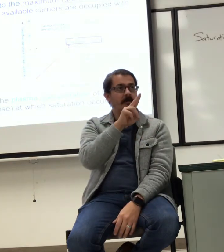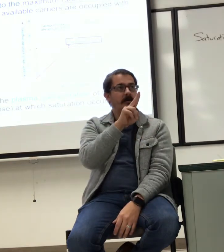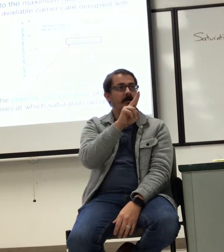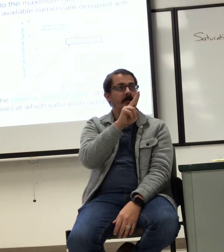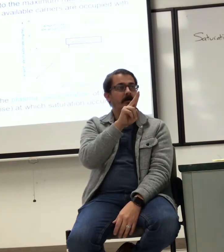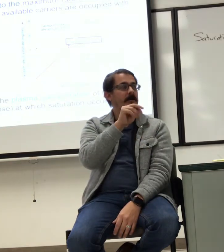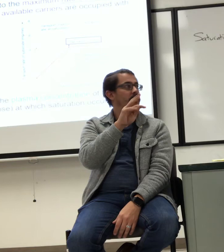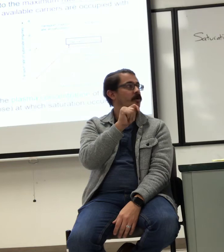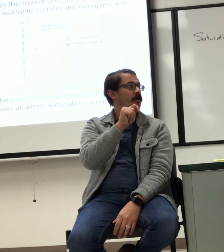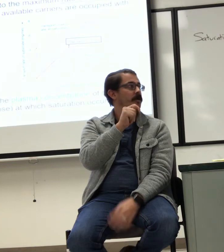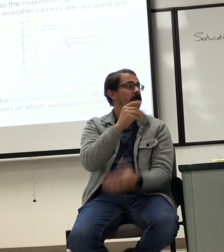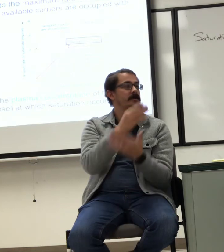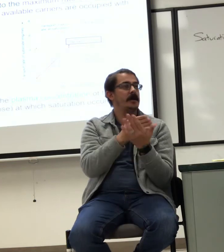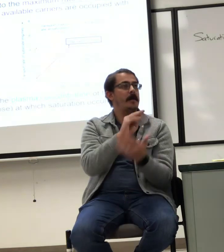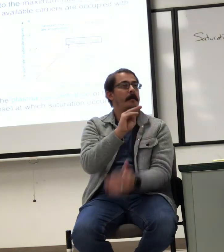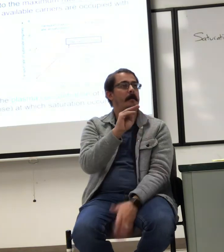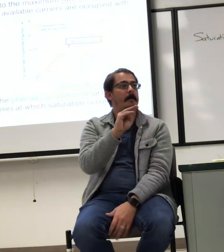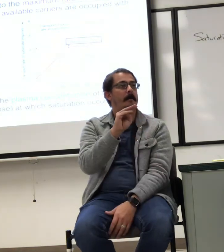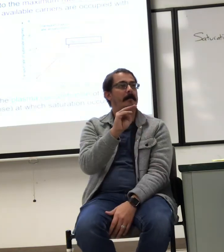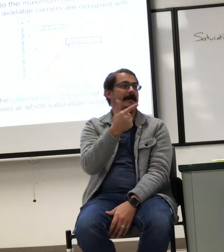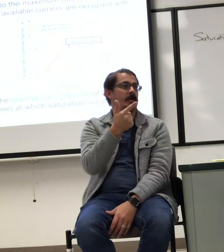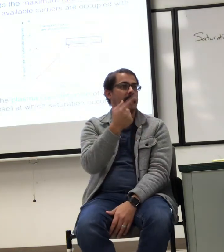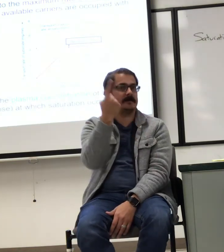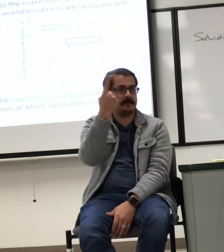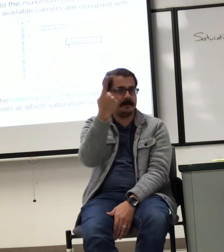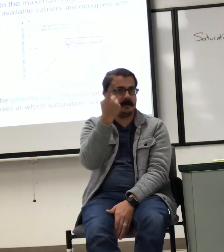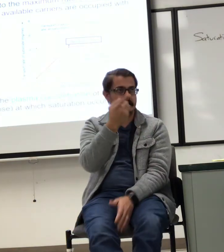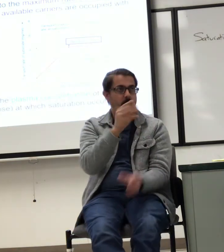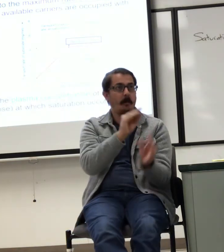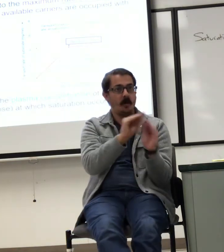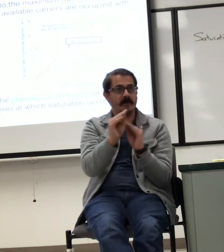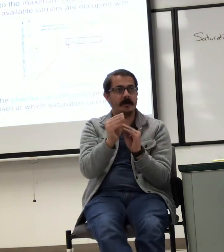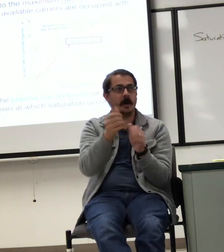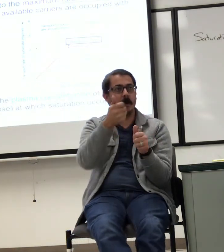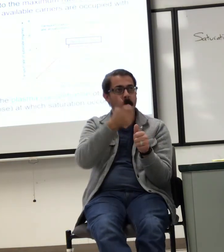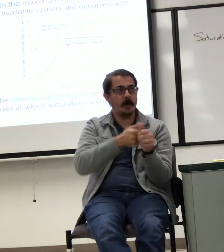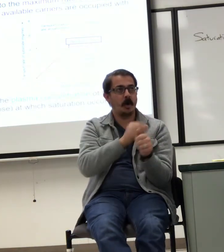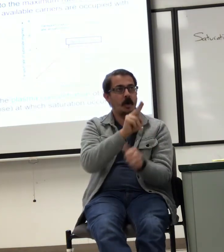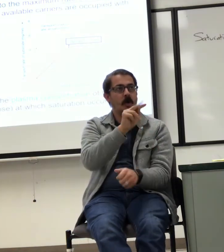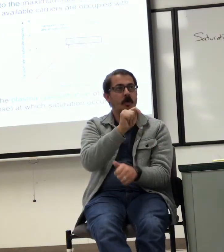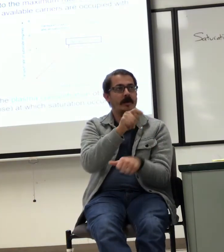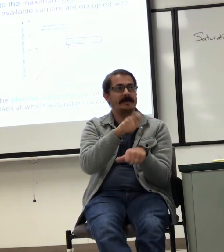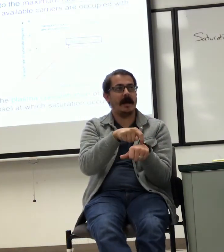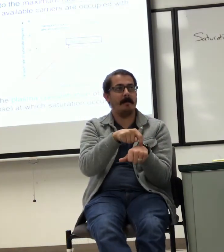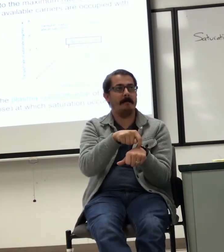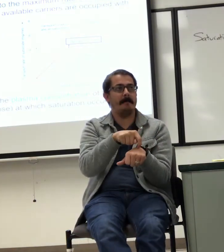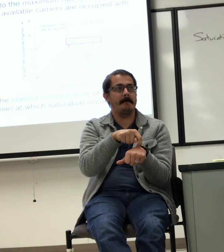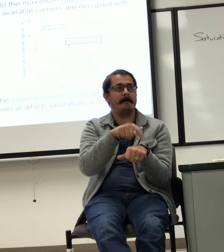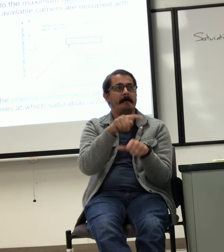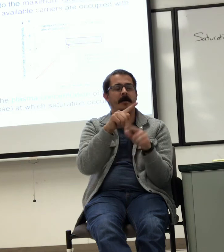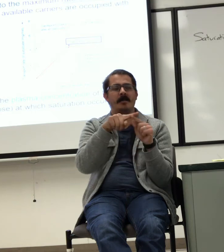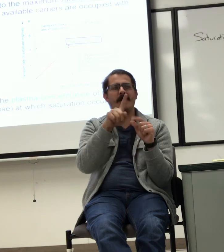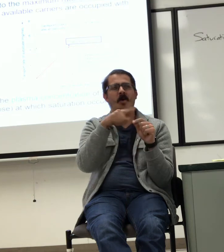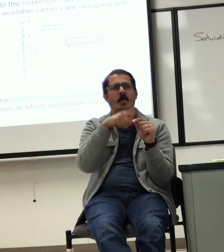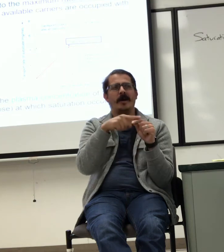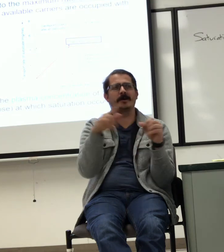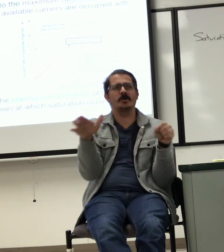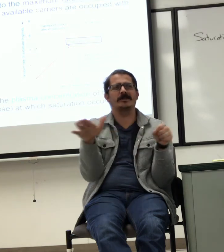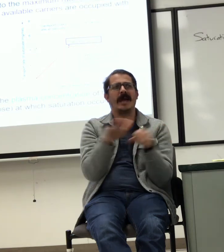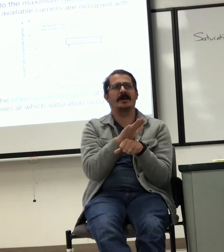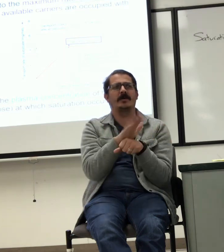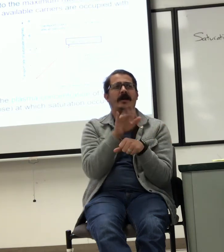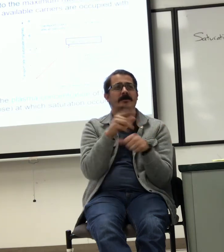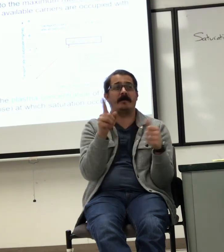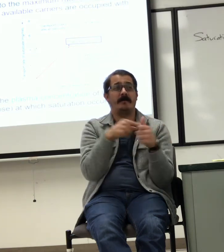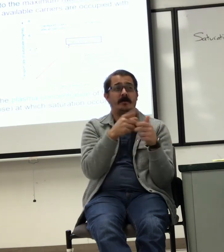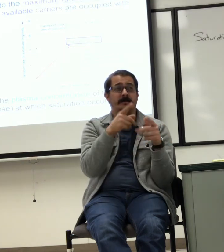mgs, some milligrams of substance you're moving per unit time. Okay, but when you're saturated, that's the first point